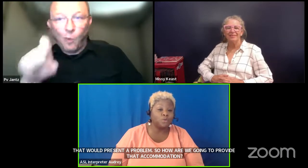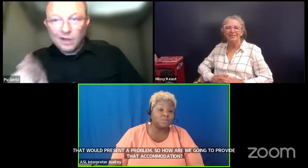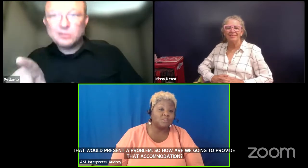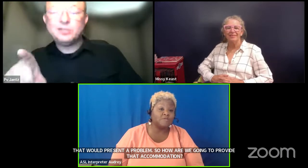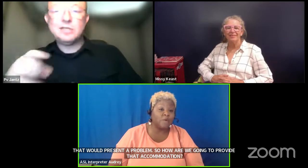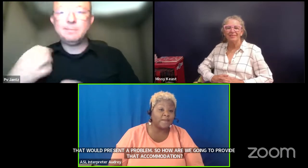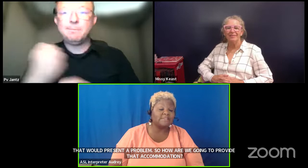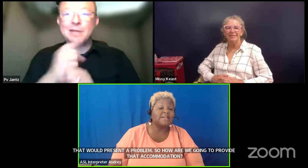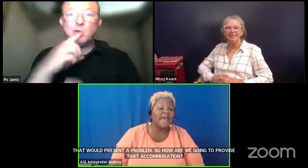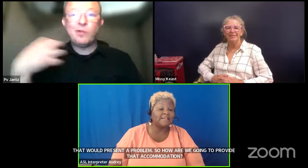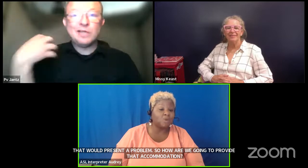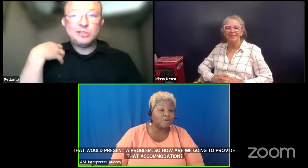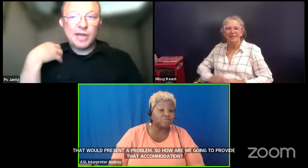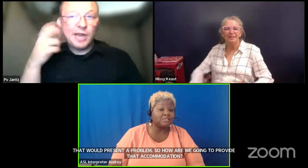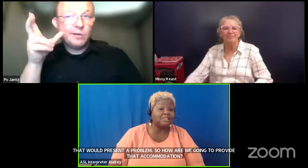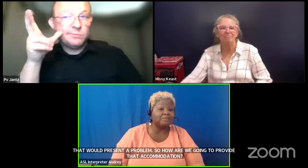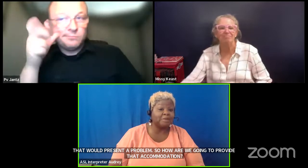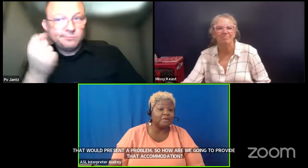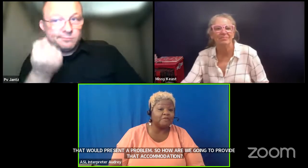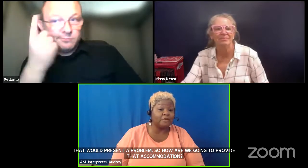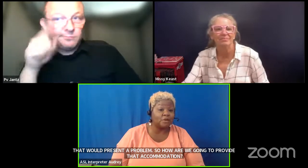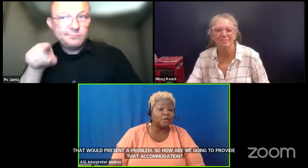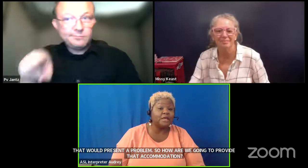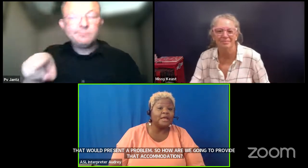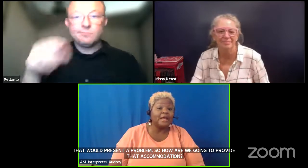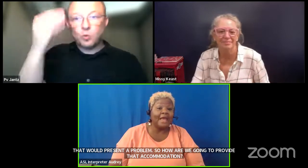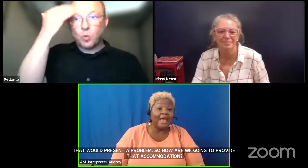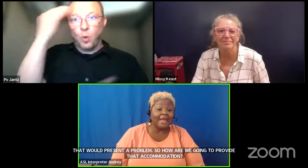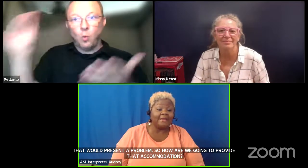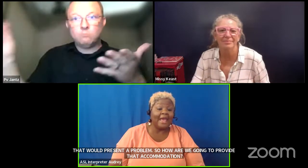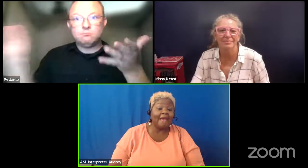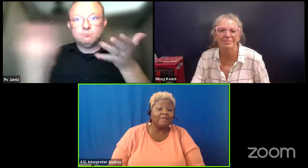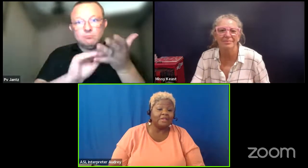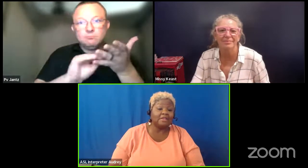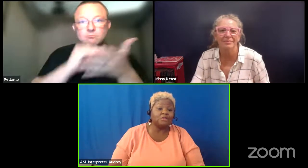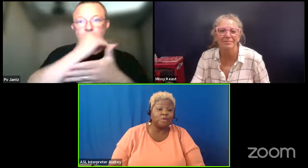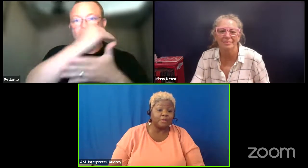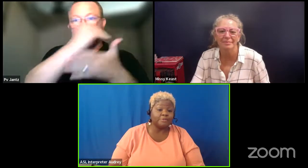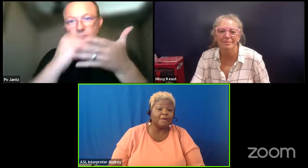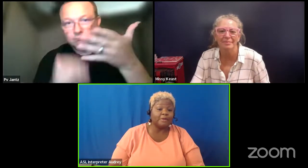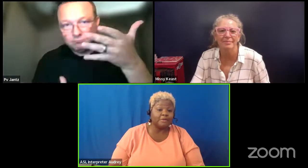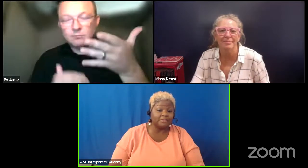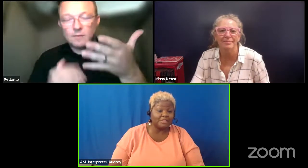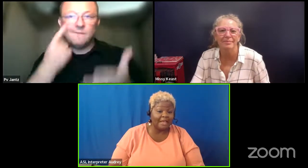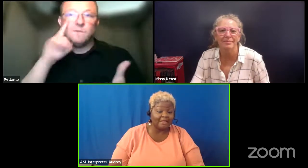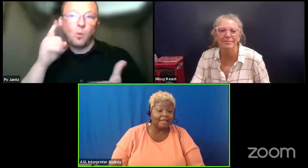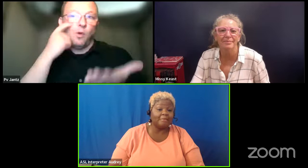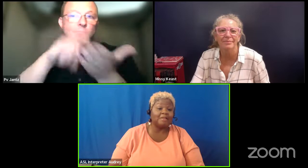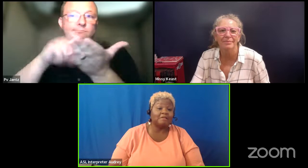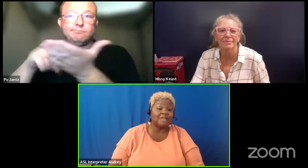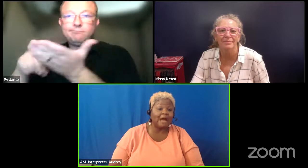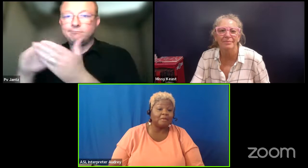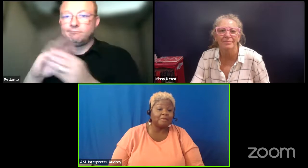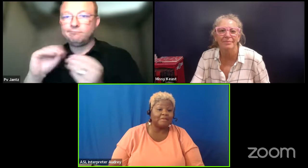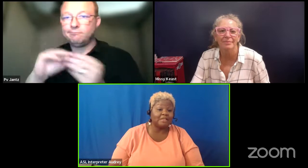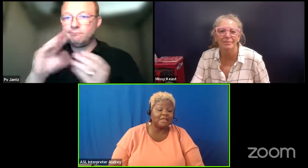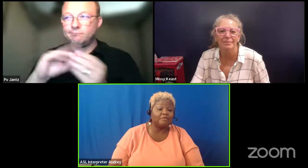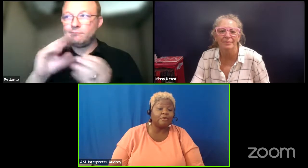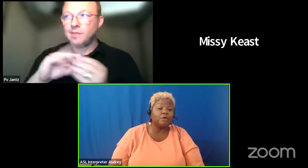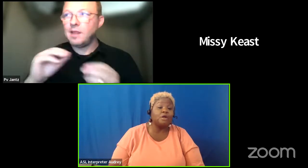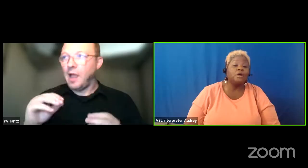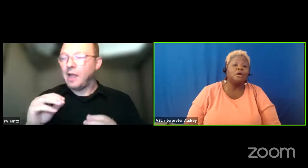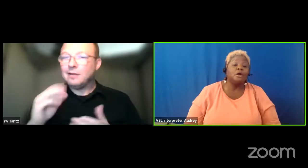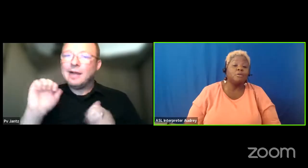who uses their voice and asks questions and speaking on the phone and having the interpreters be able to understand them and they're document